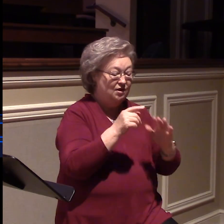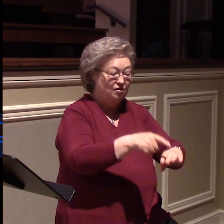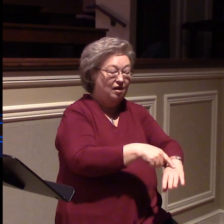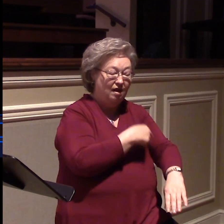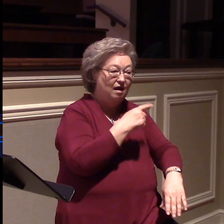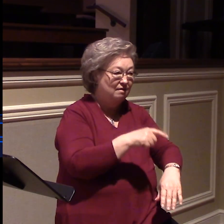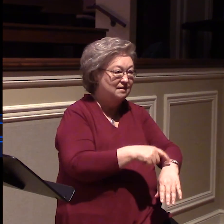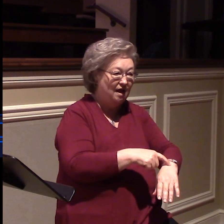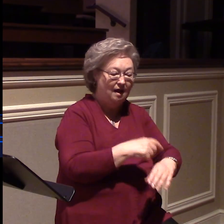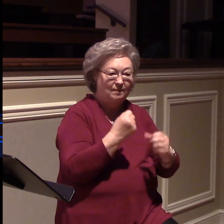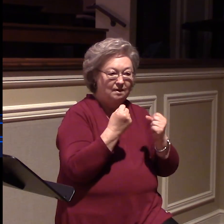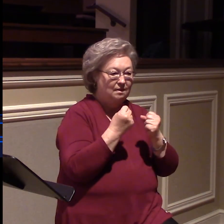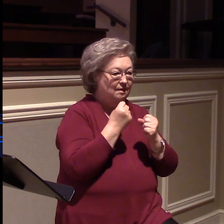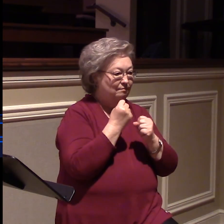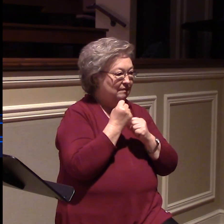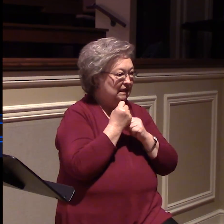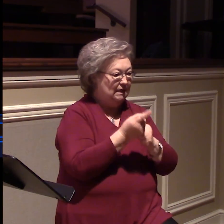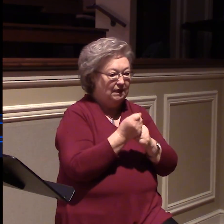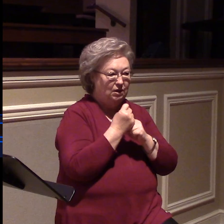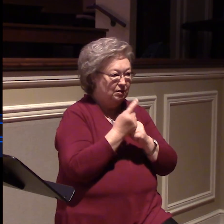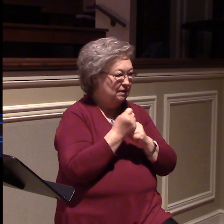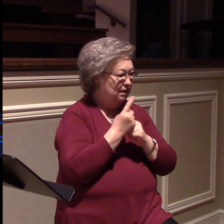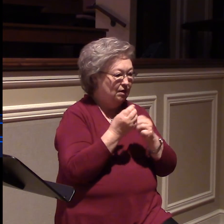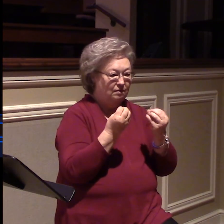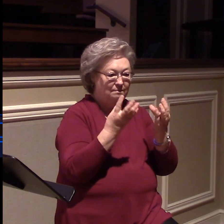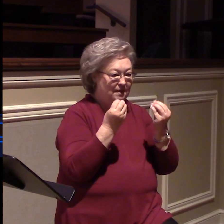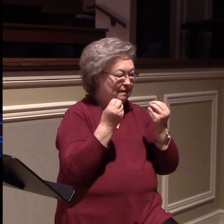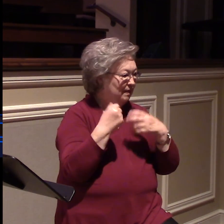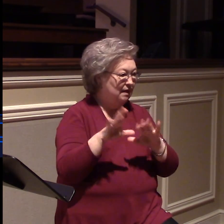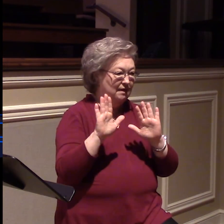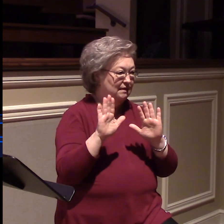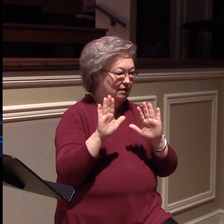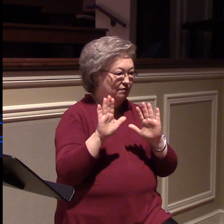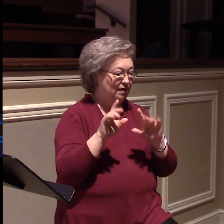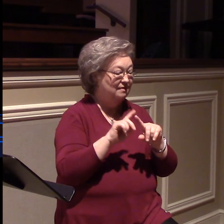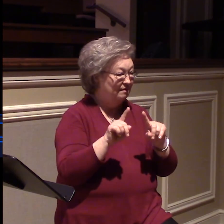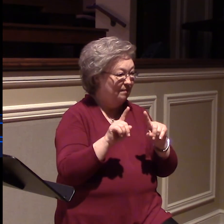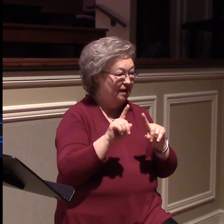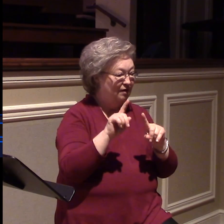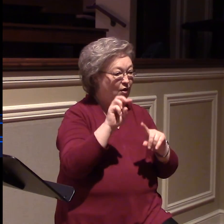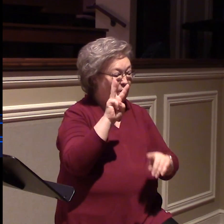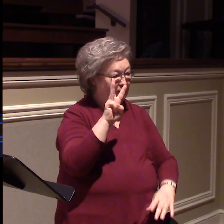years. There were a lot of hardships. A lot of sacrifices were made. But Churchill was right.